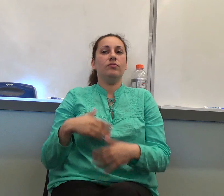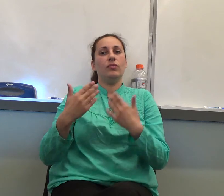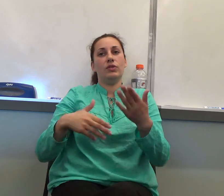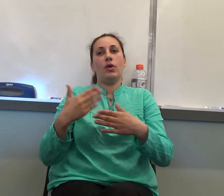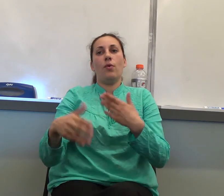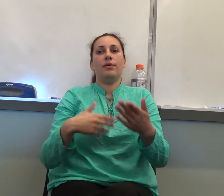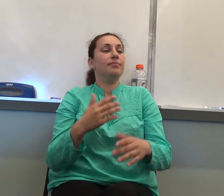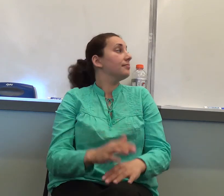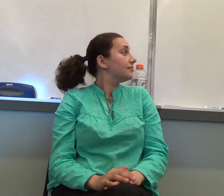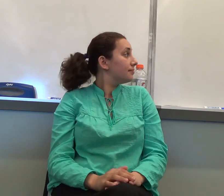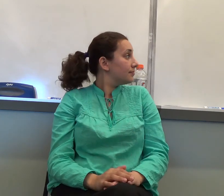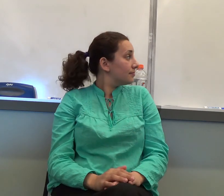And a 2,